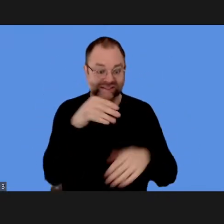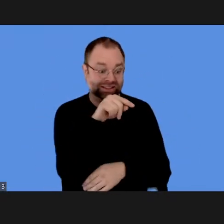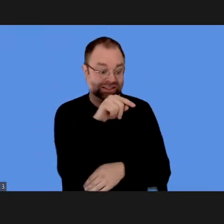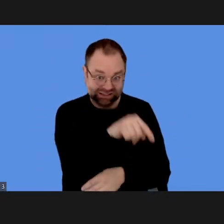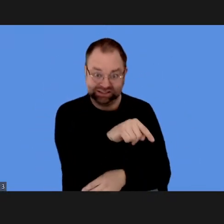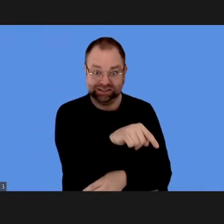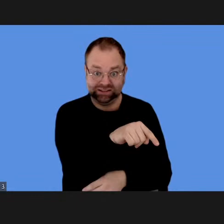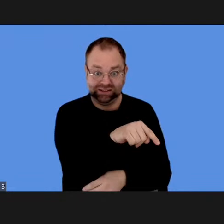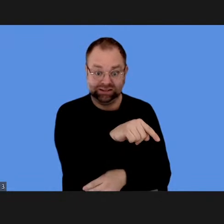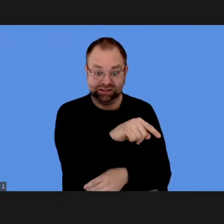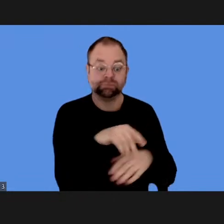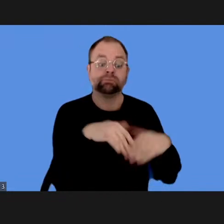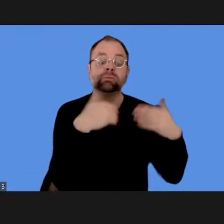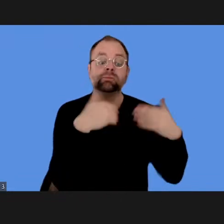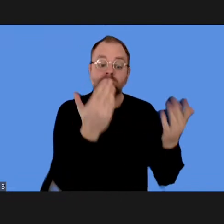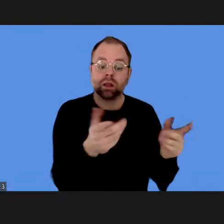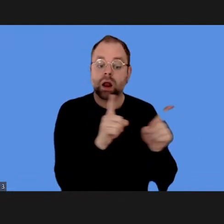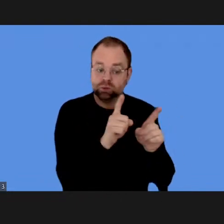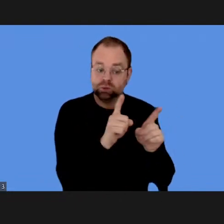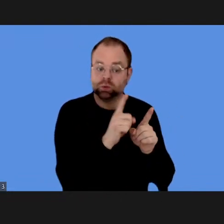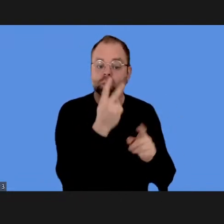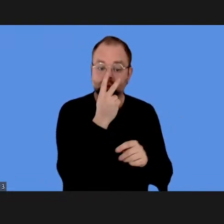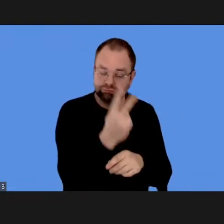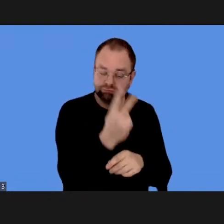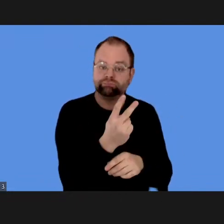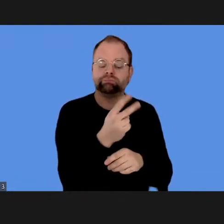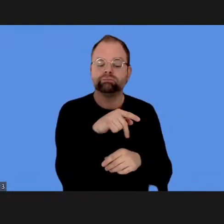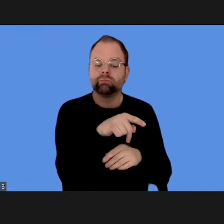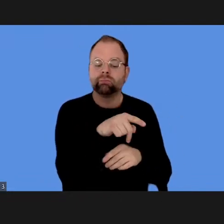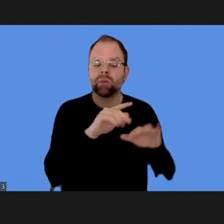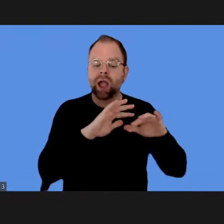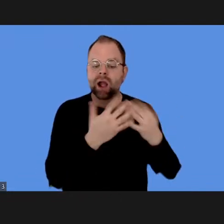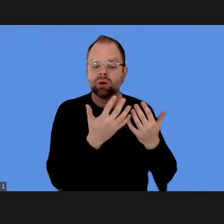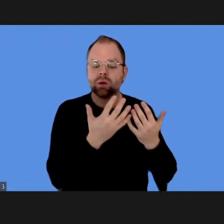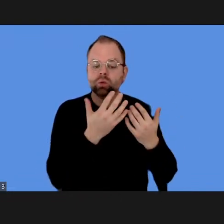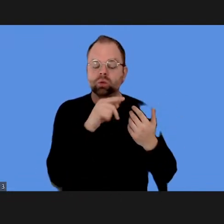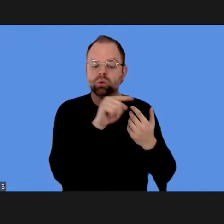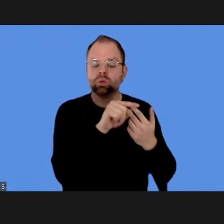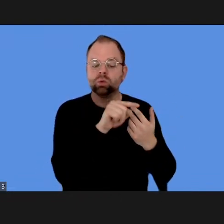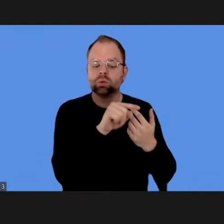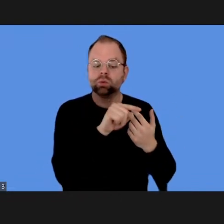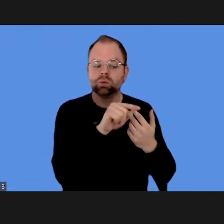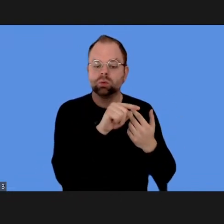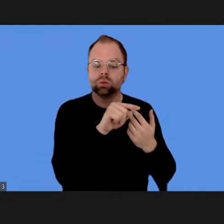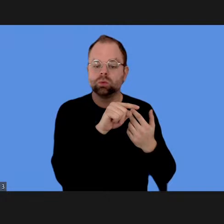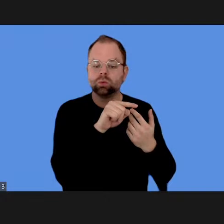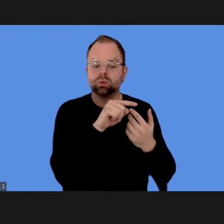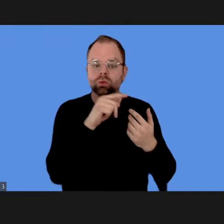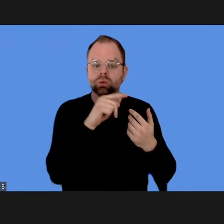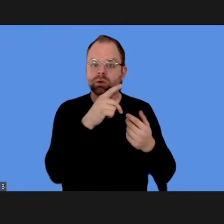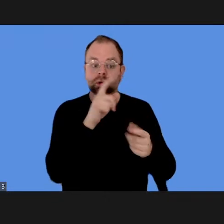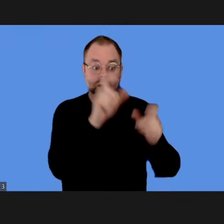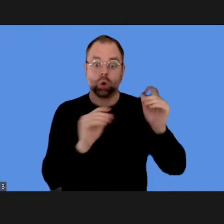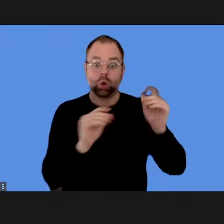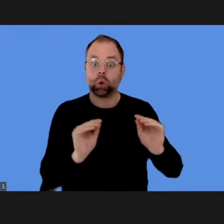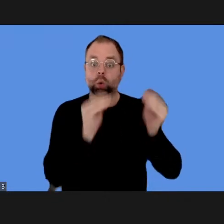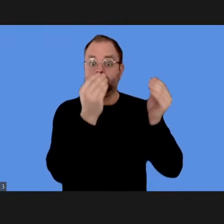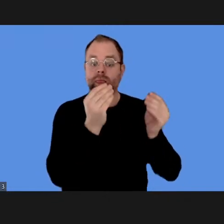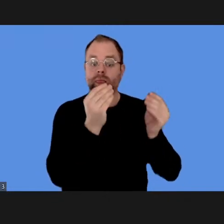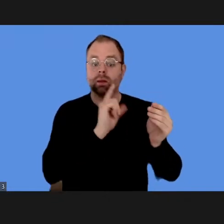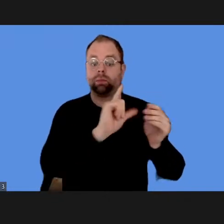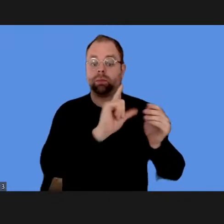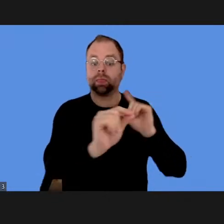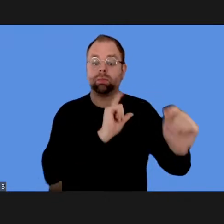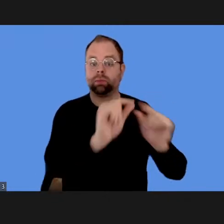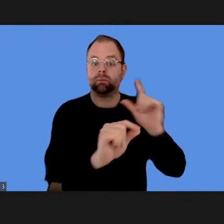brain drain of our young data professionals that we face in most of our